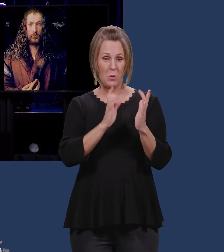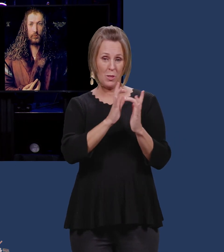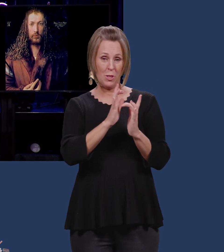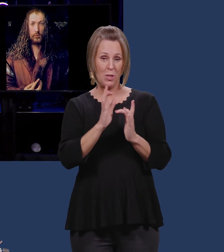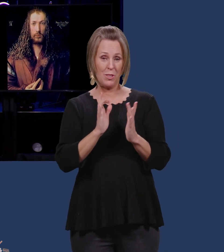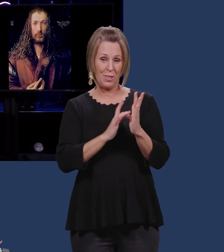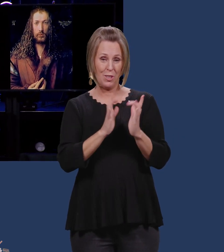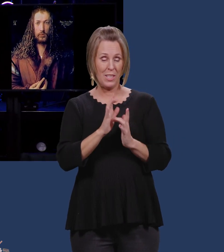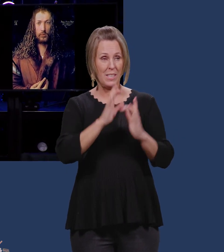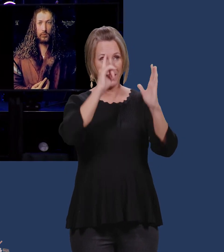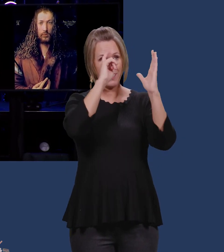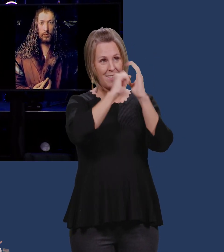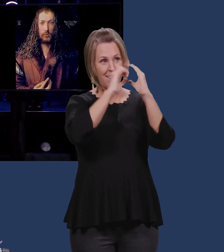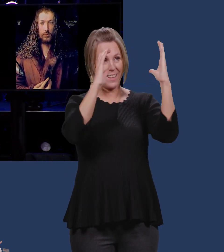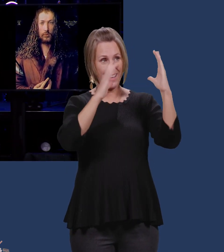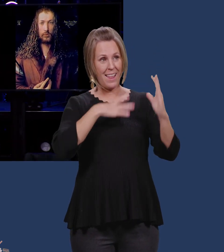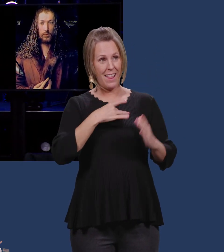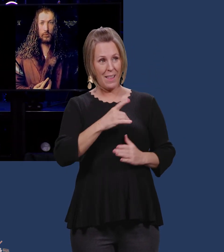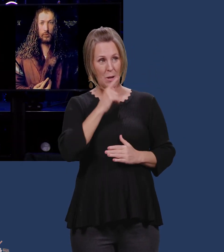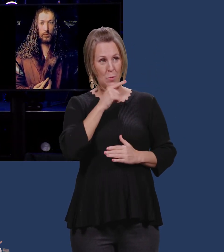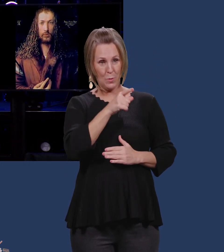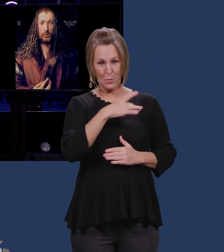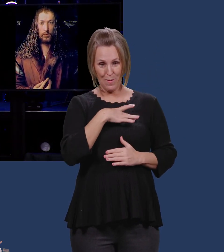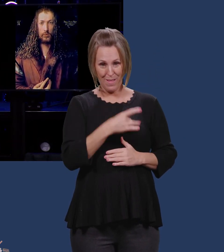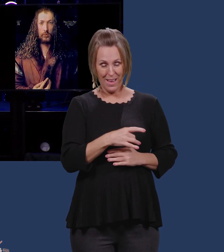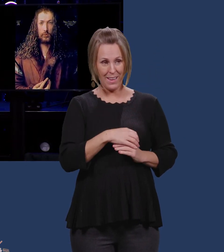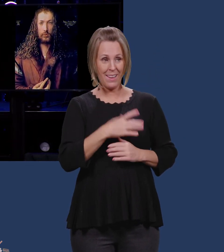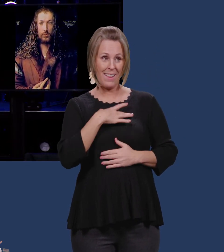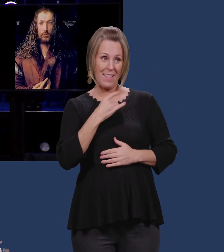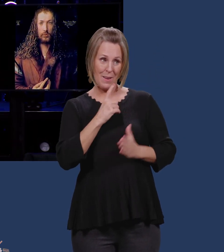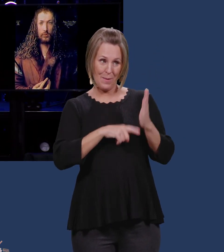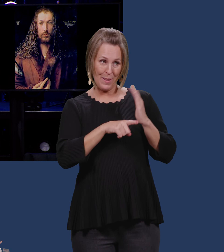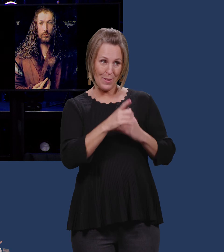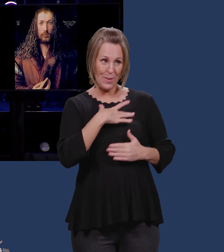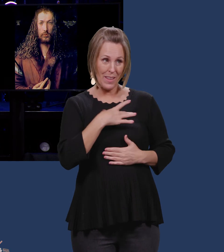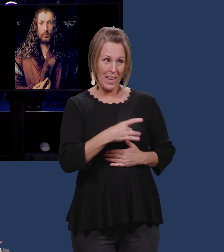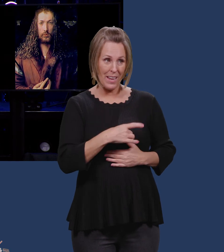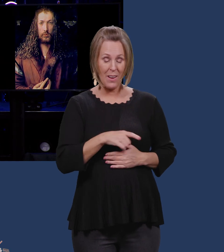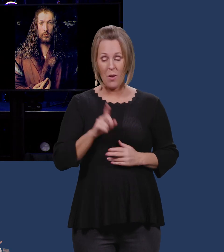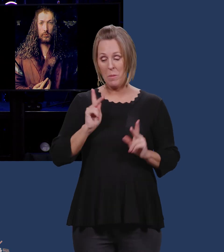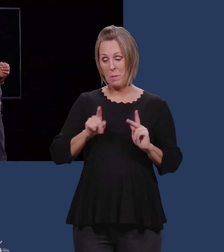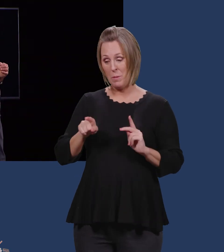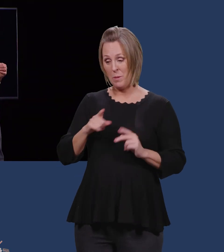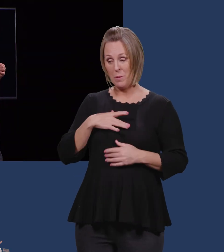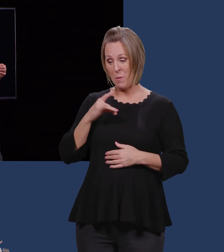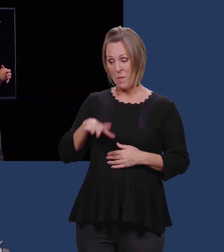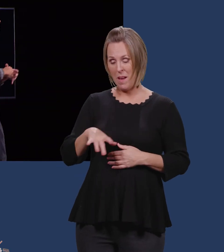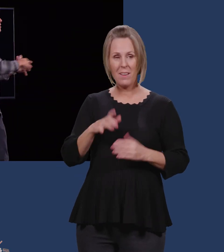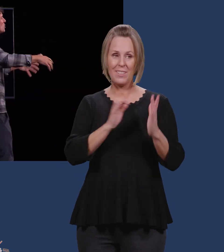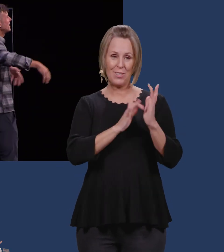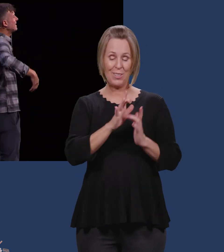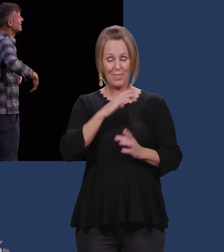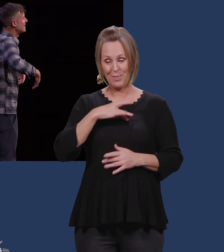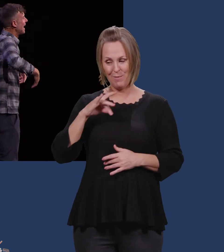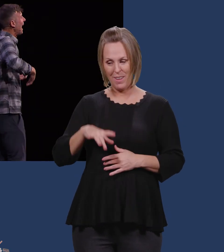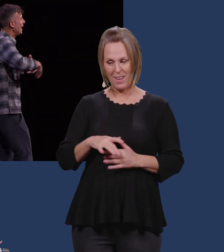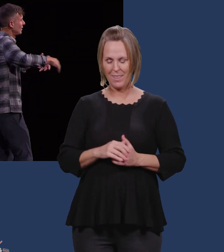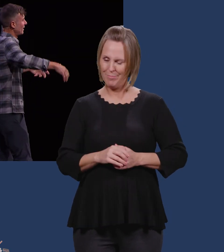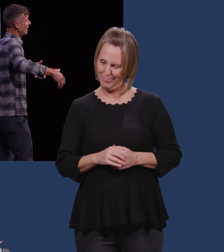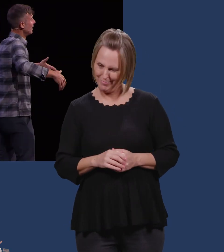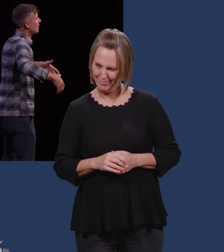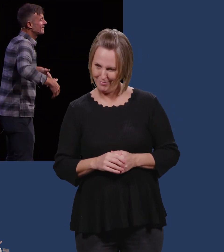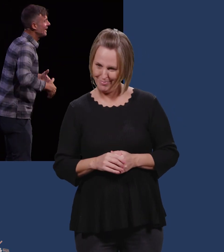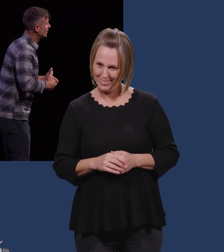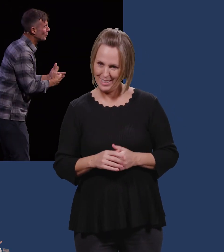you likes the people you like, conveniently doesn't like the people that you don't like? So there's a Jesus